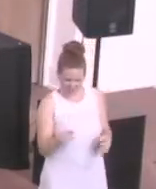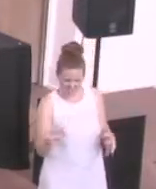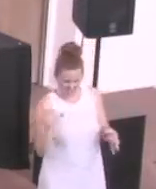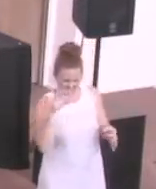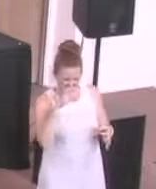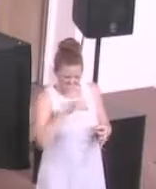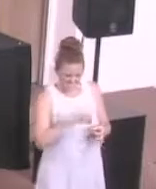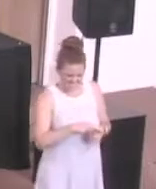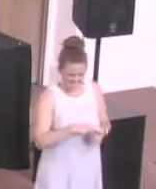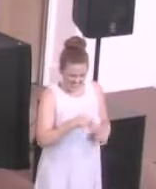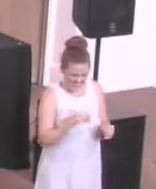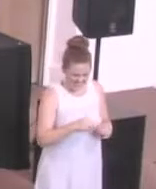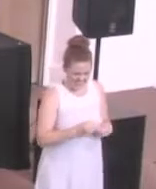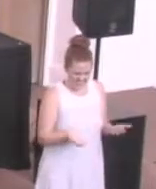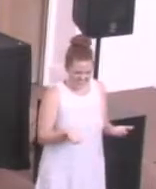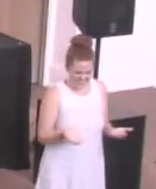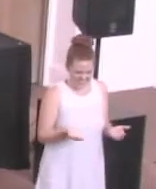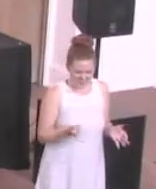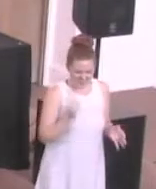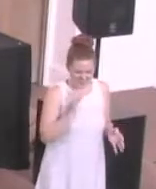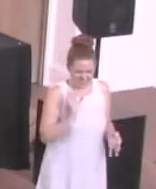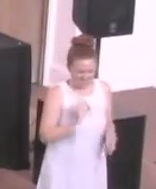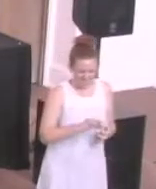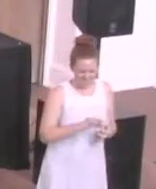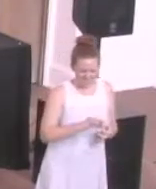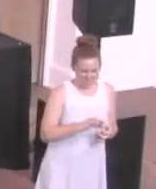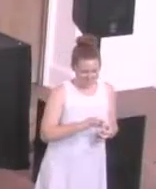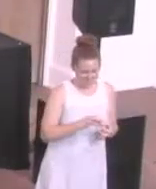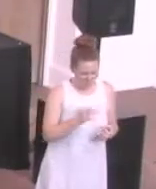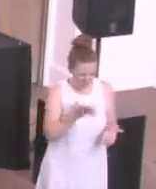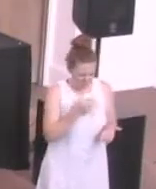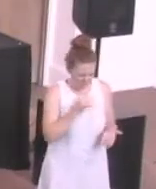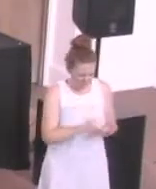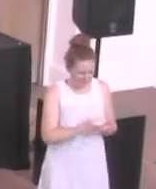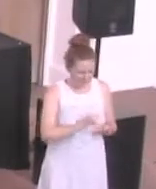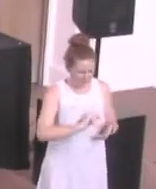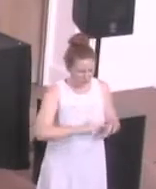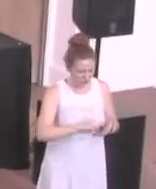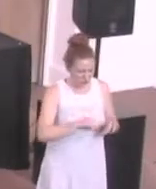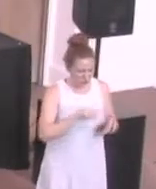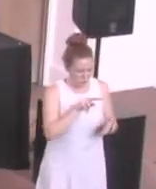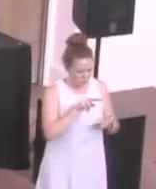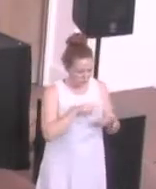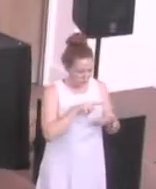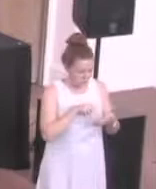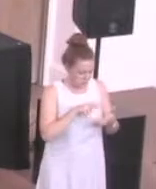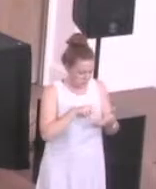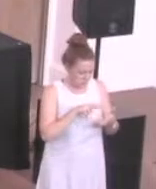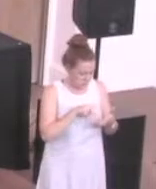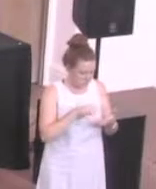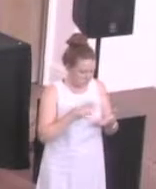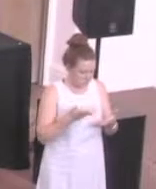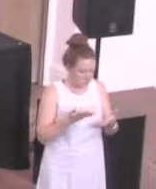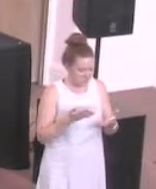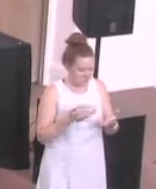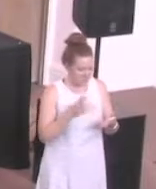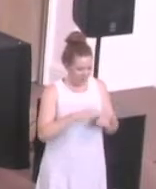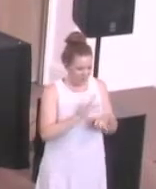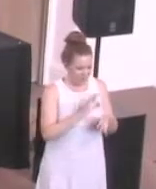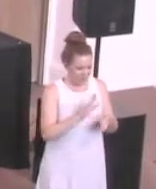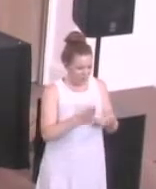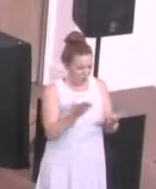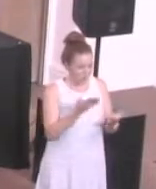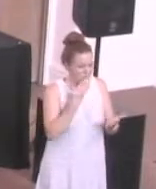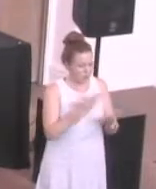Free. So I start doing some looking, and Jumpstart 3, what the heck is that? So I start reading some comments that people are saying. Someone had asked, what's some